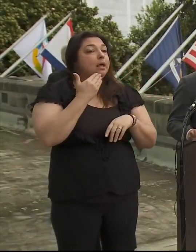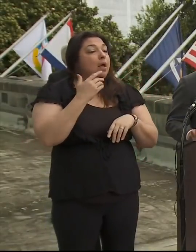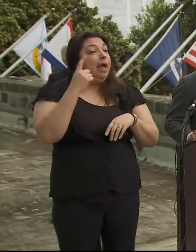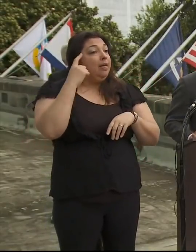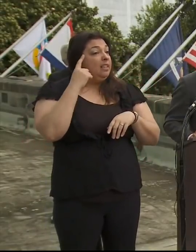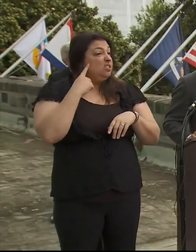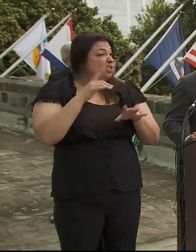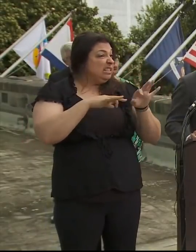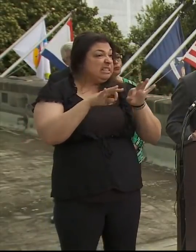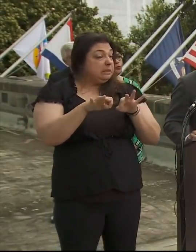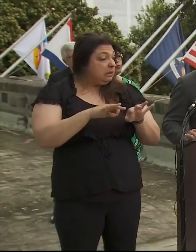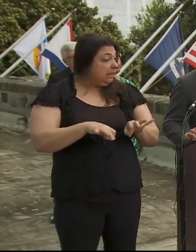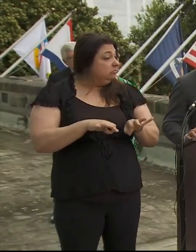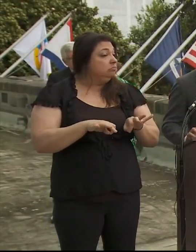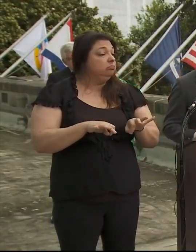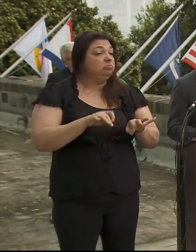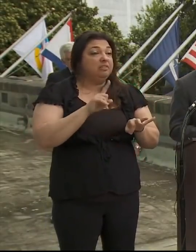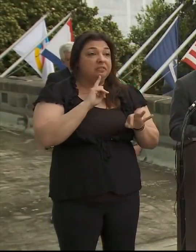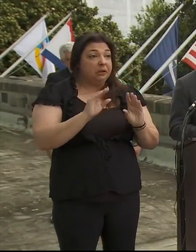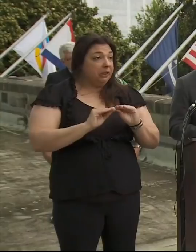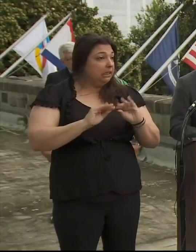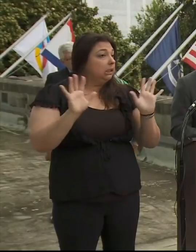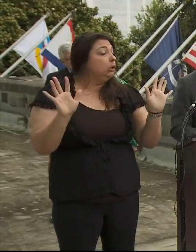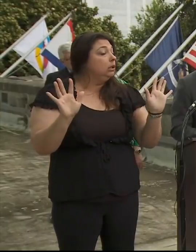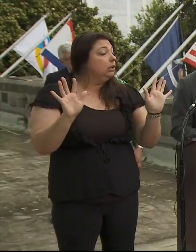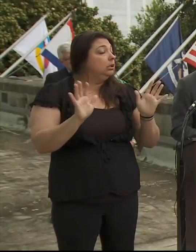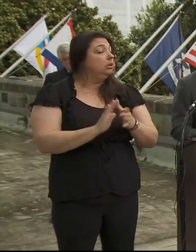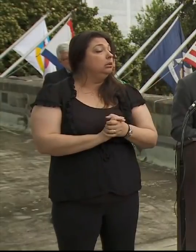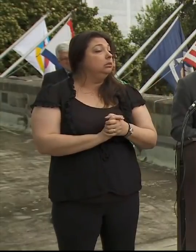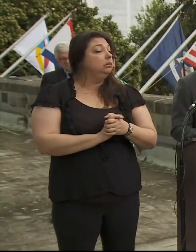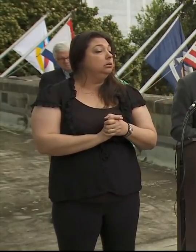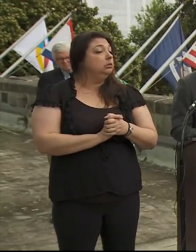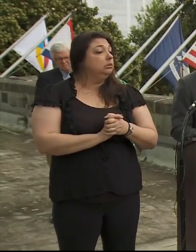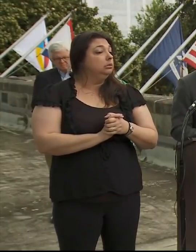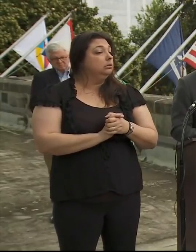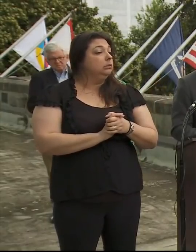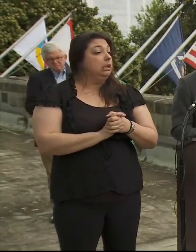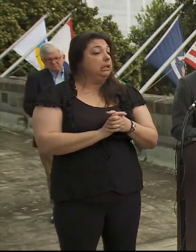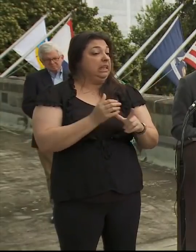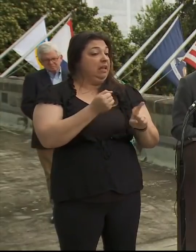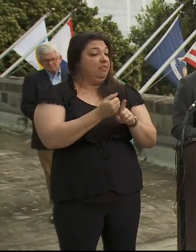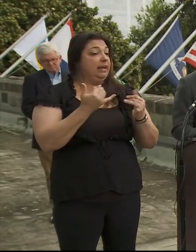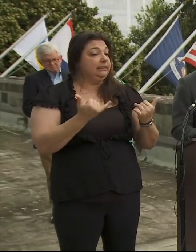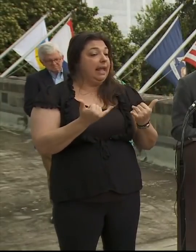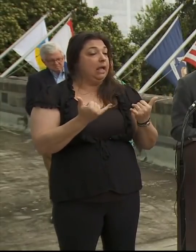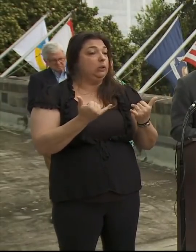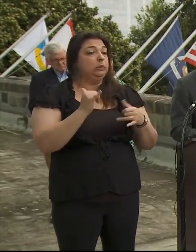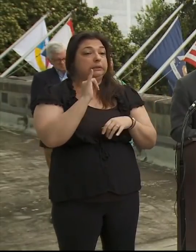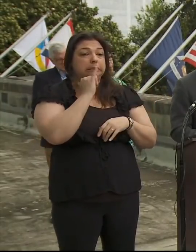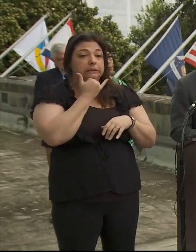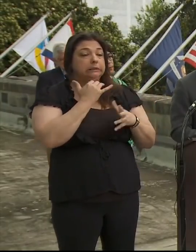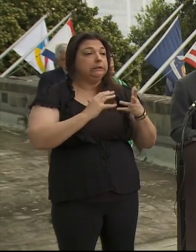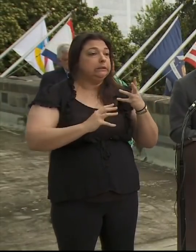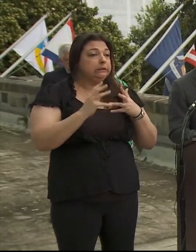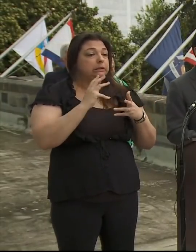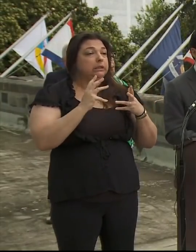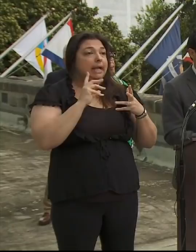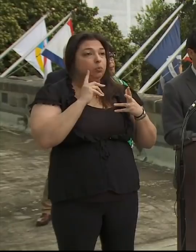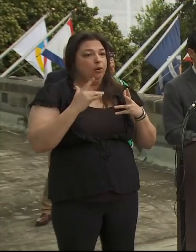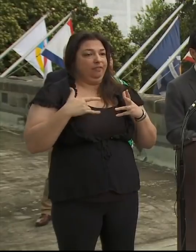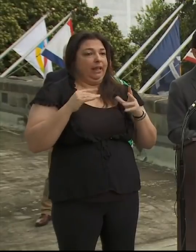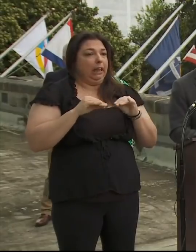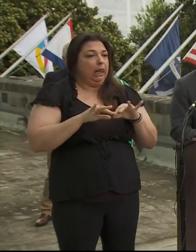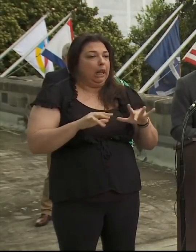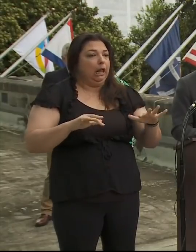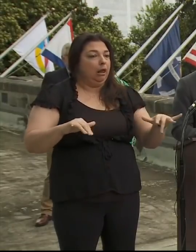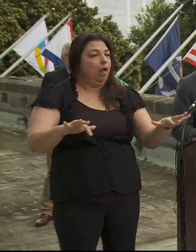think she laid it out very succinctly. The effect we're having is consequential, and it's rippling throughout the country.